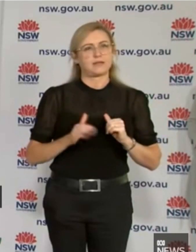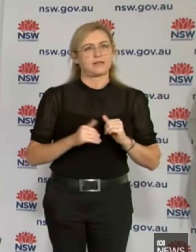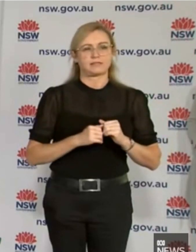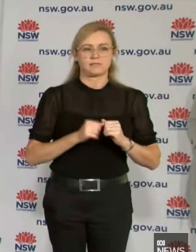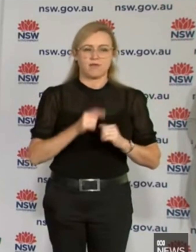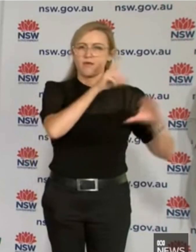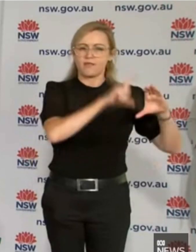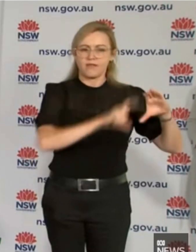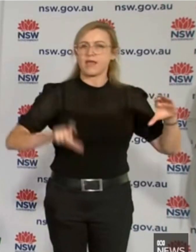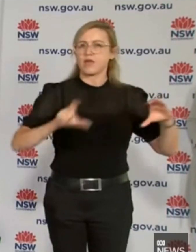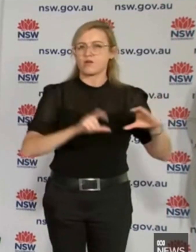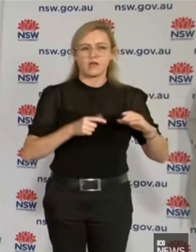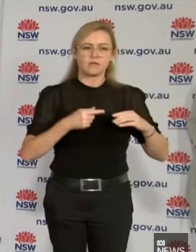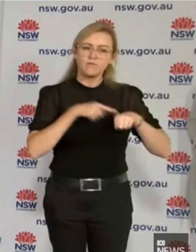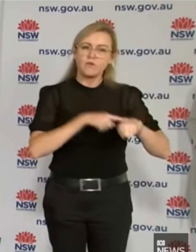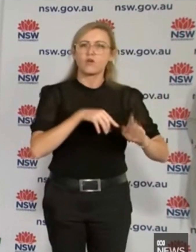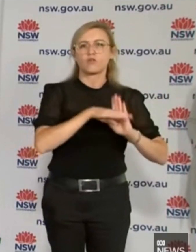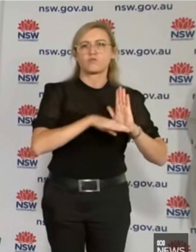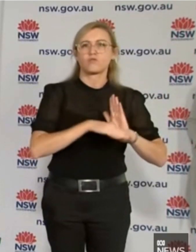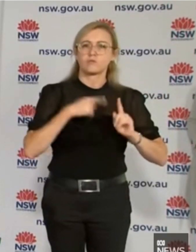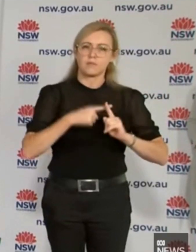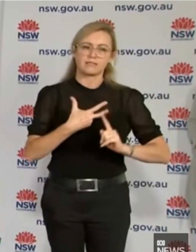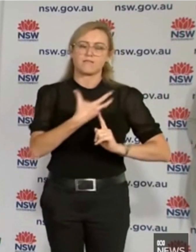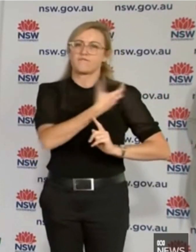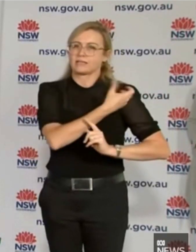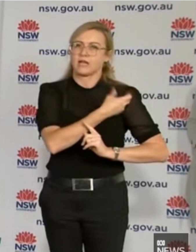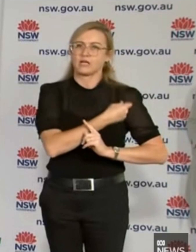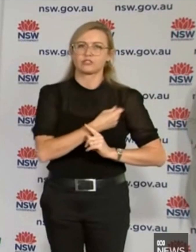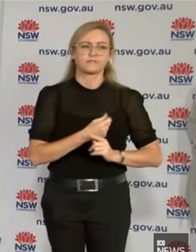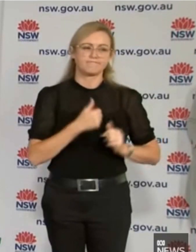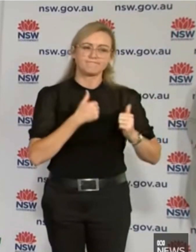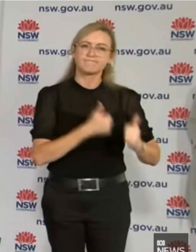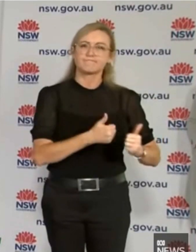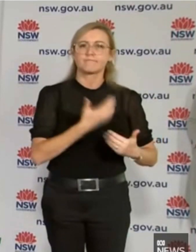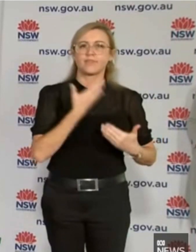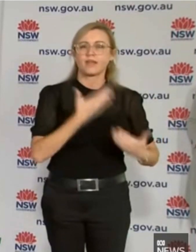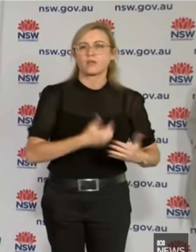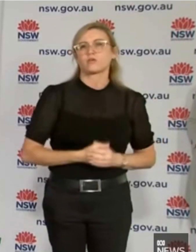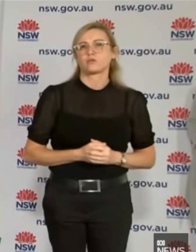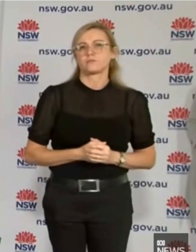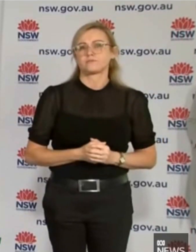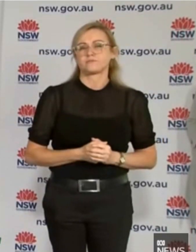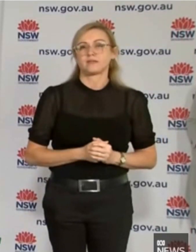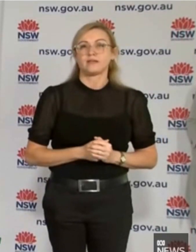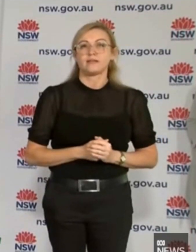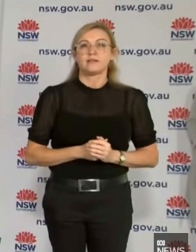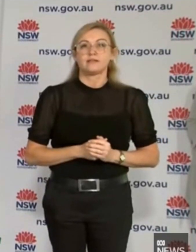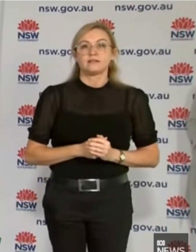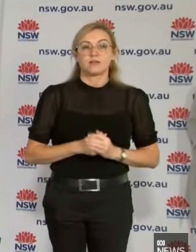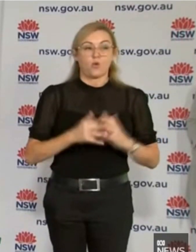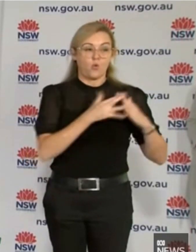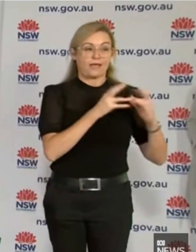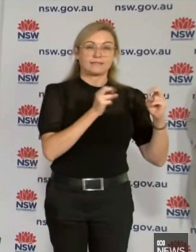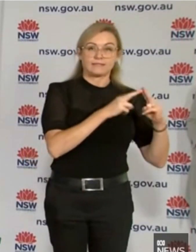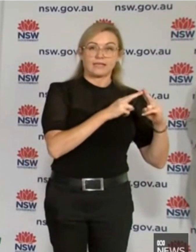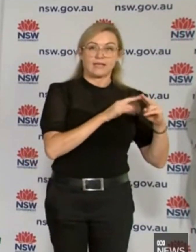the stay-at-home rules that have been in place. And I just make the point that the cases to 8 p.m. last night in Western Sydney